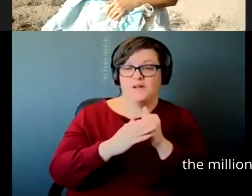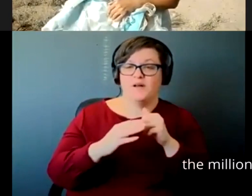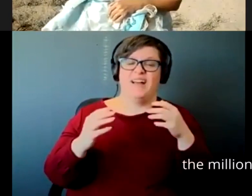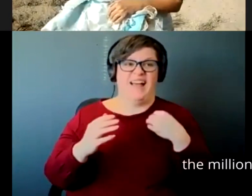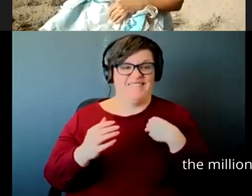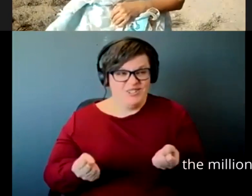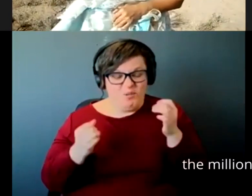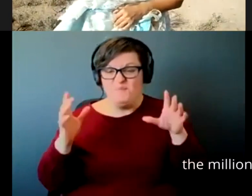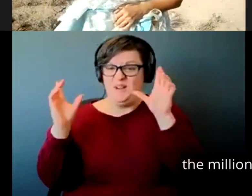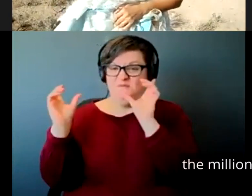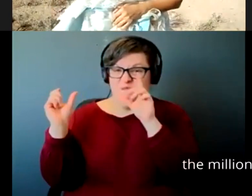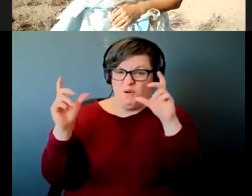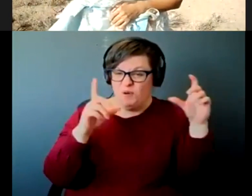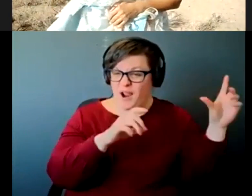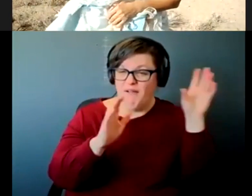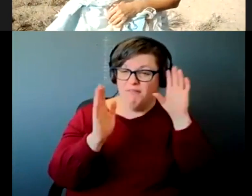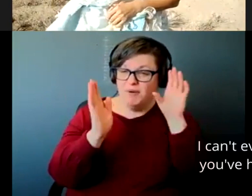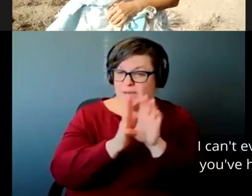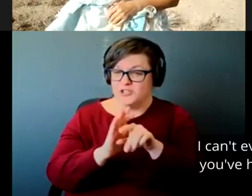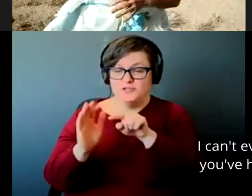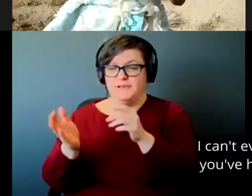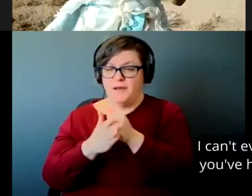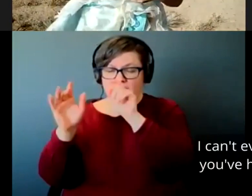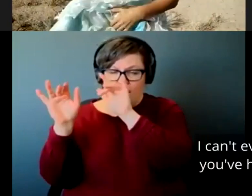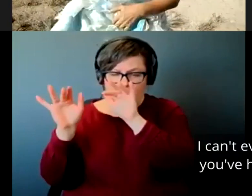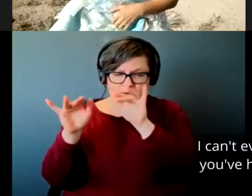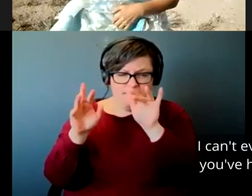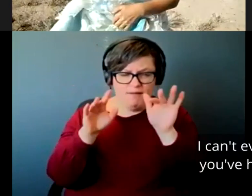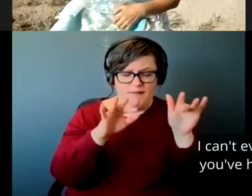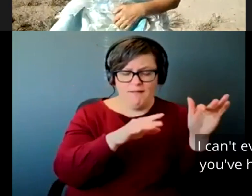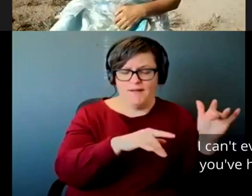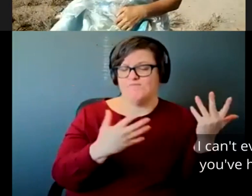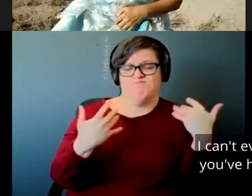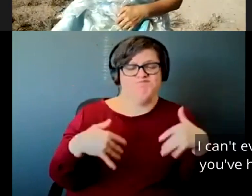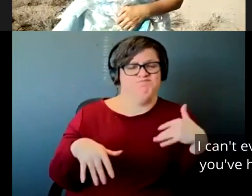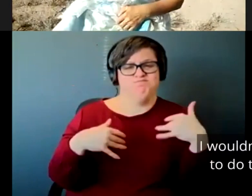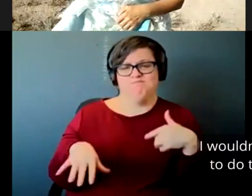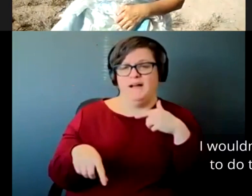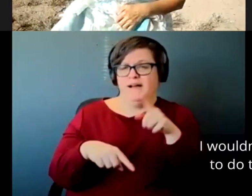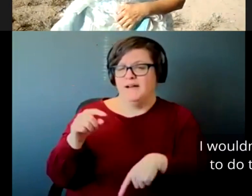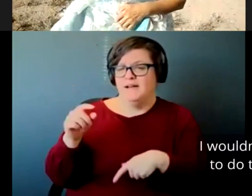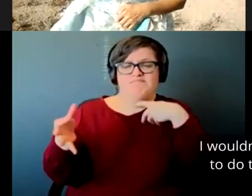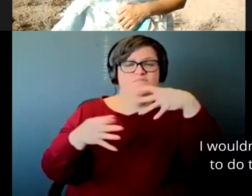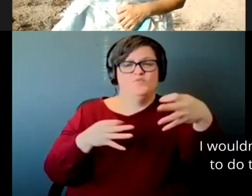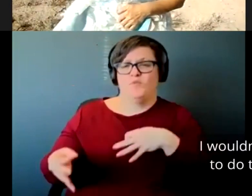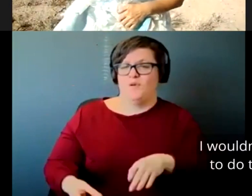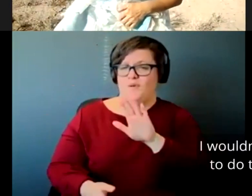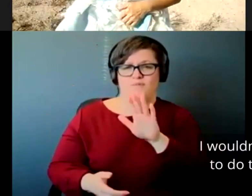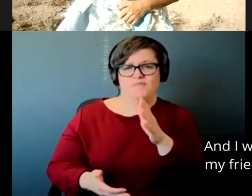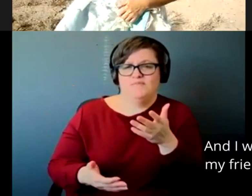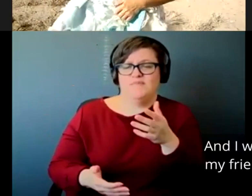photos. She's been, I can't even say how much you've helped me, Yvette. I wouldn't have been able to do this without